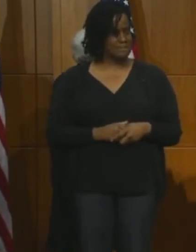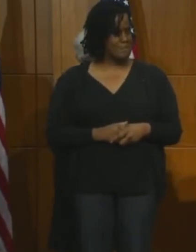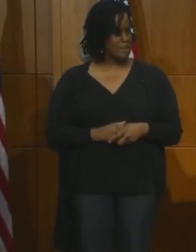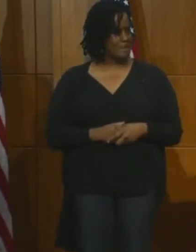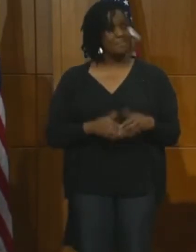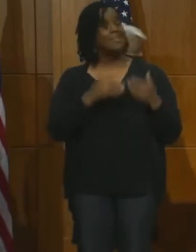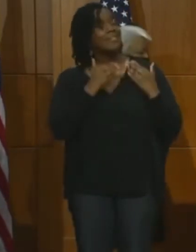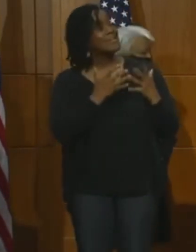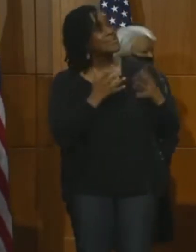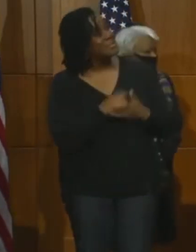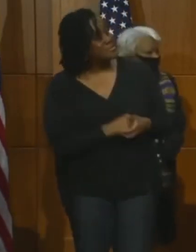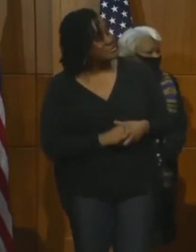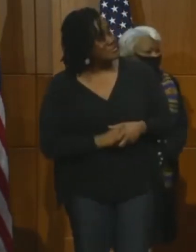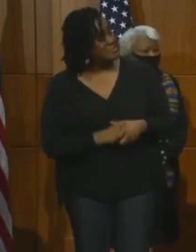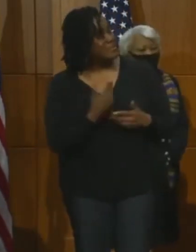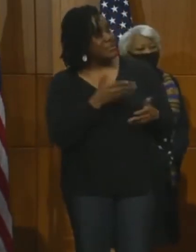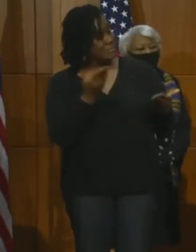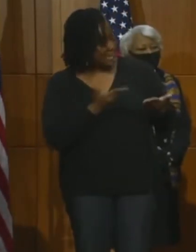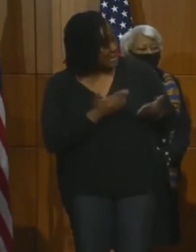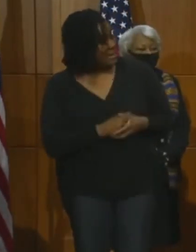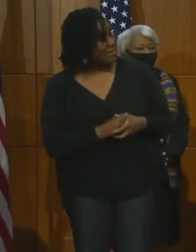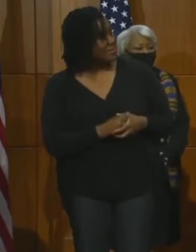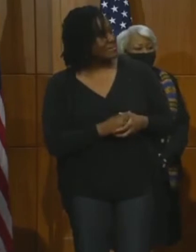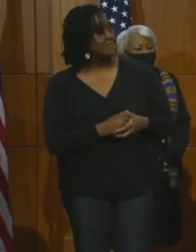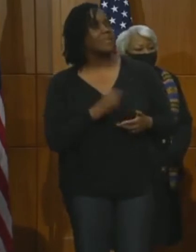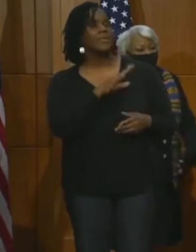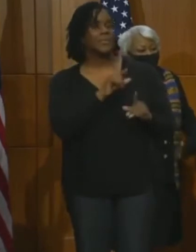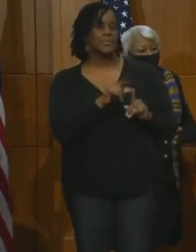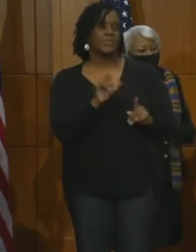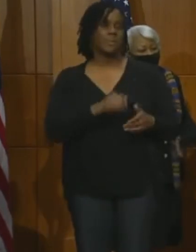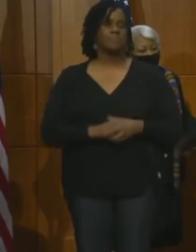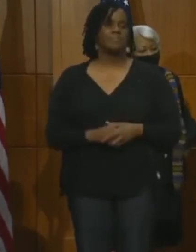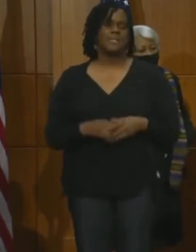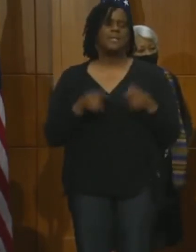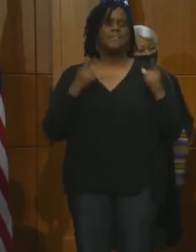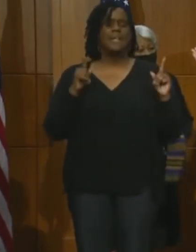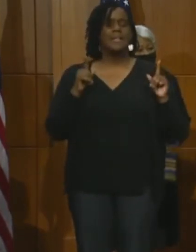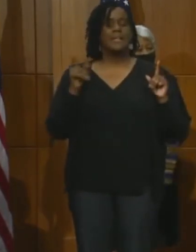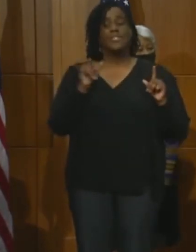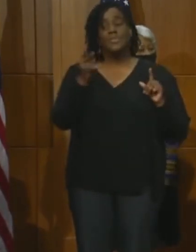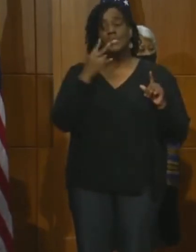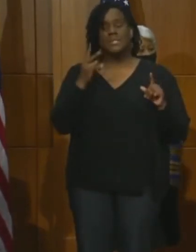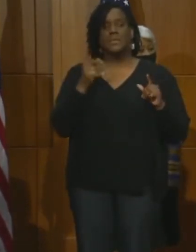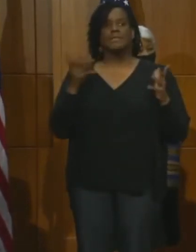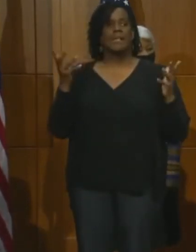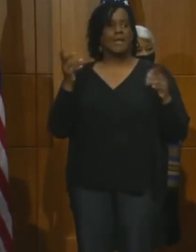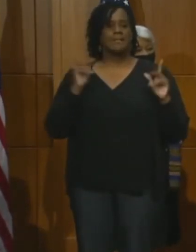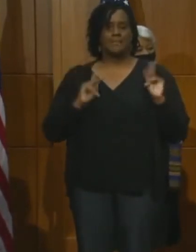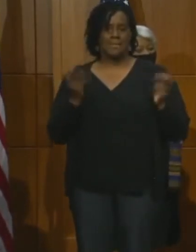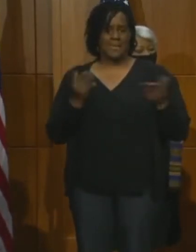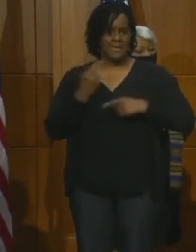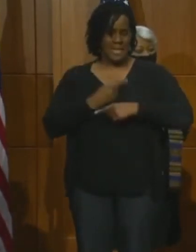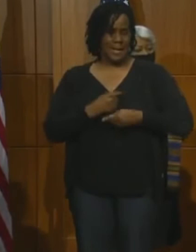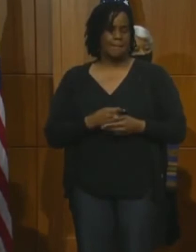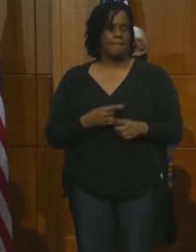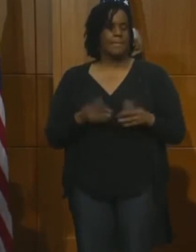Thank you so much for your presence and your words. Finally, as you see, we have a lot of guests here today, but